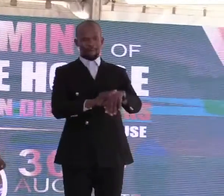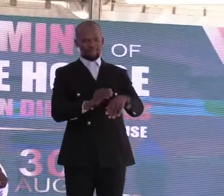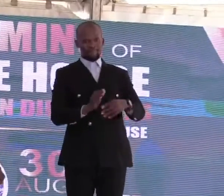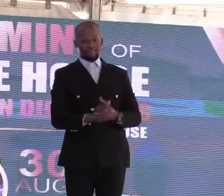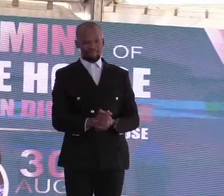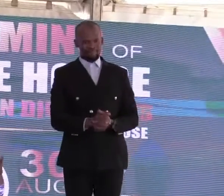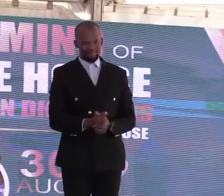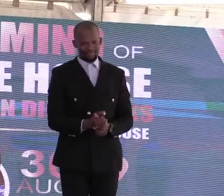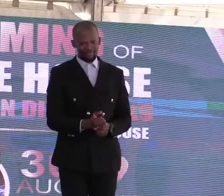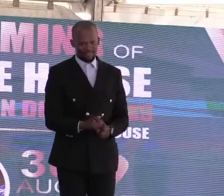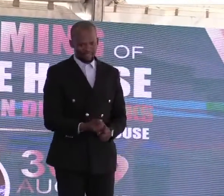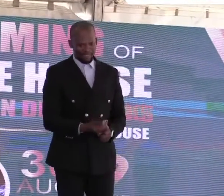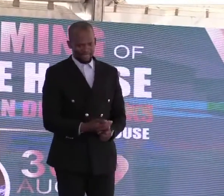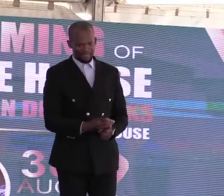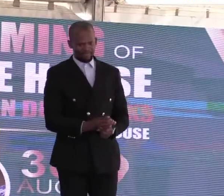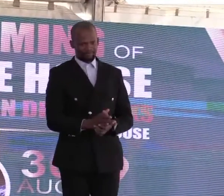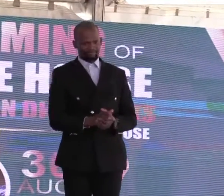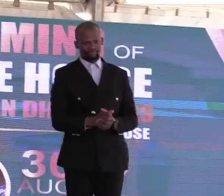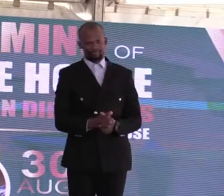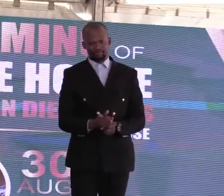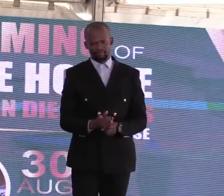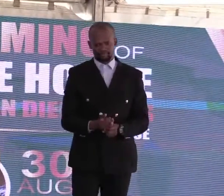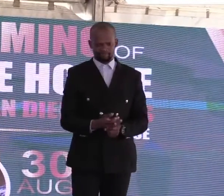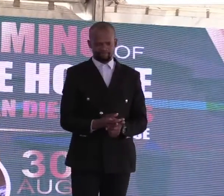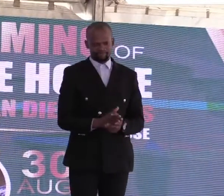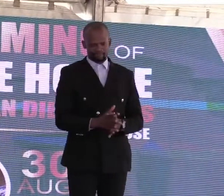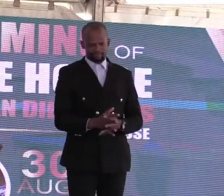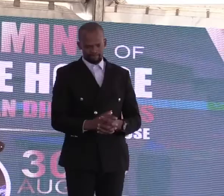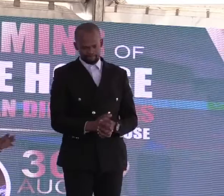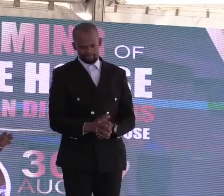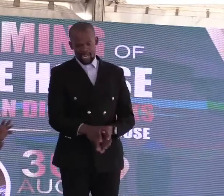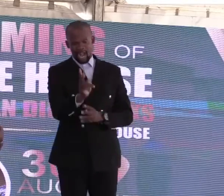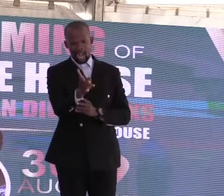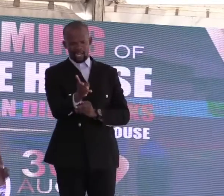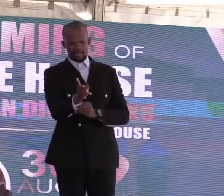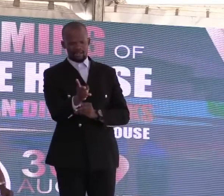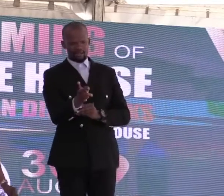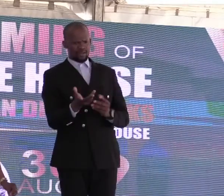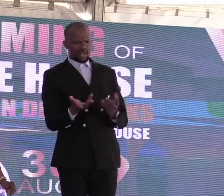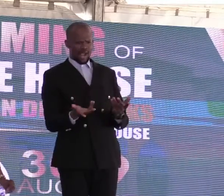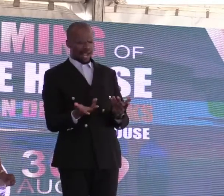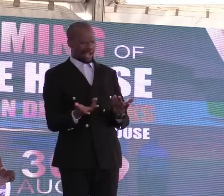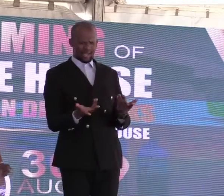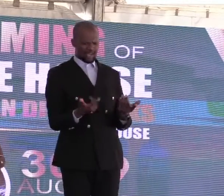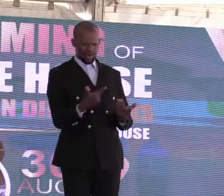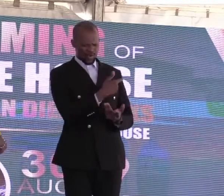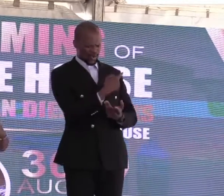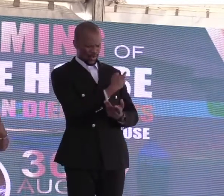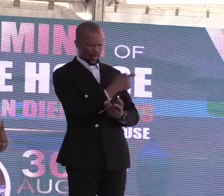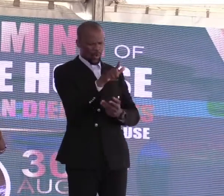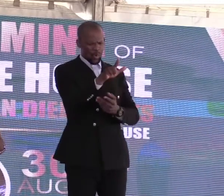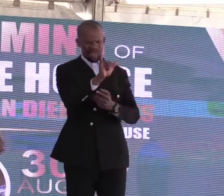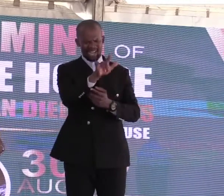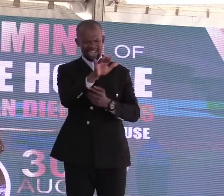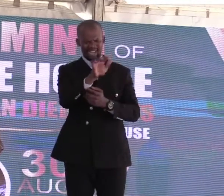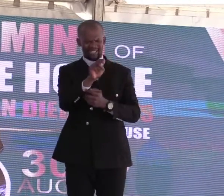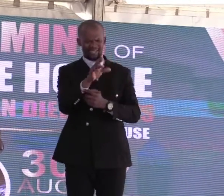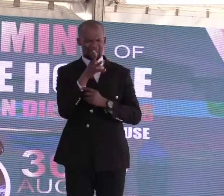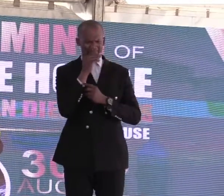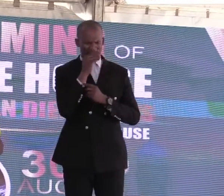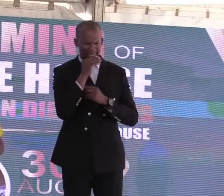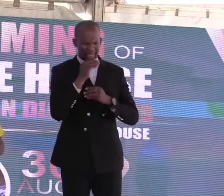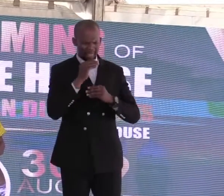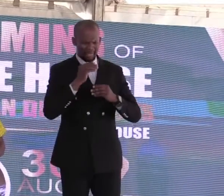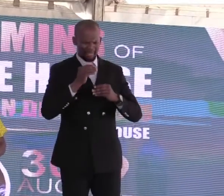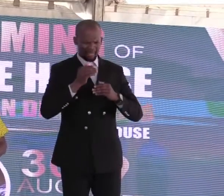difficult. She's a no-nonsense person, and she doesn't take kindly to speaking